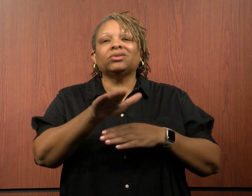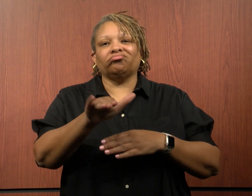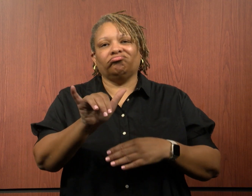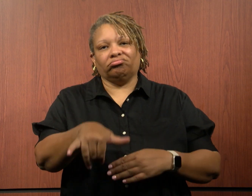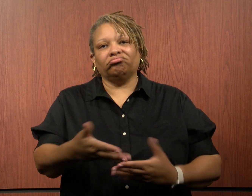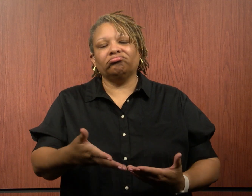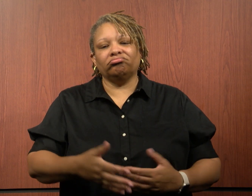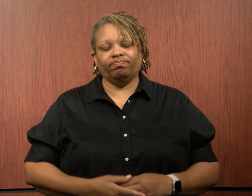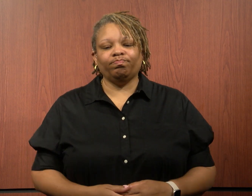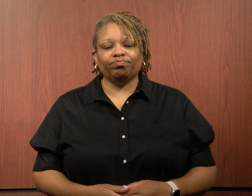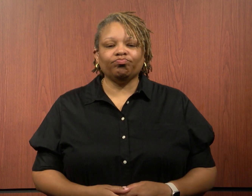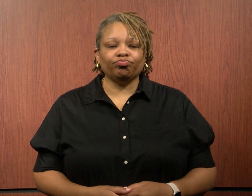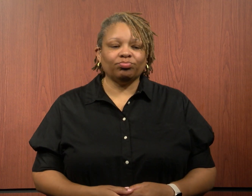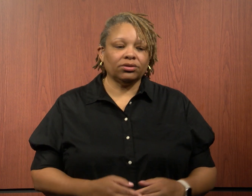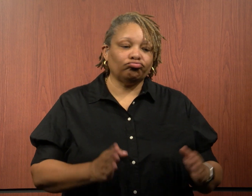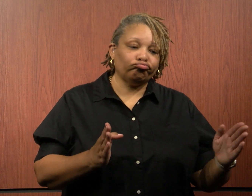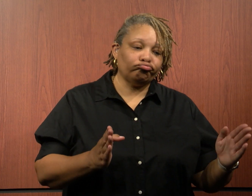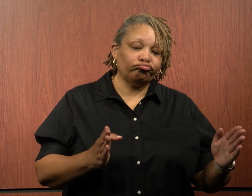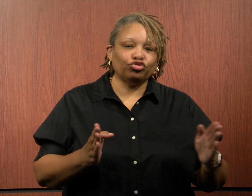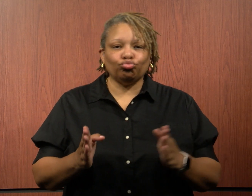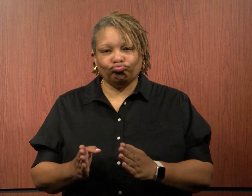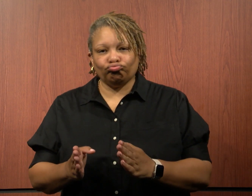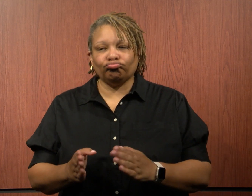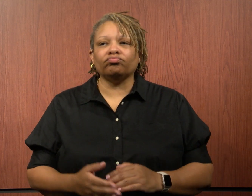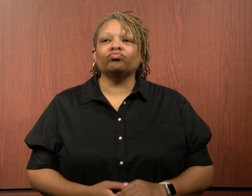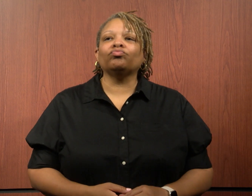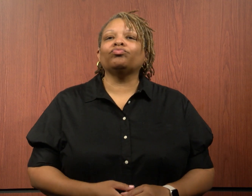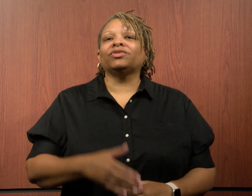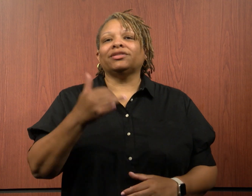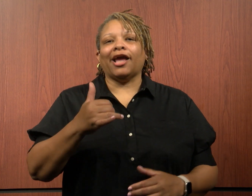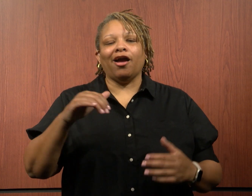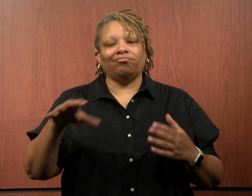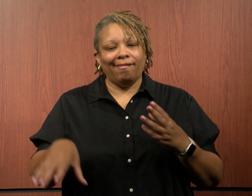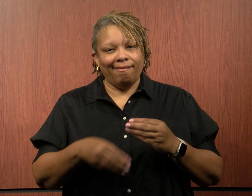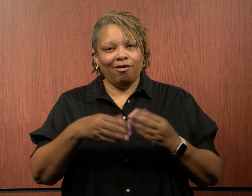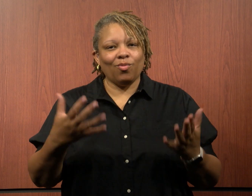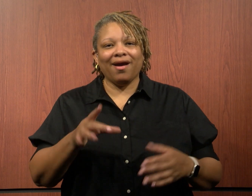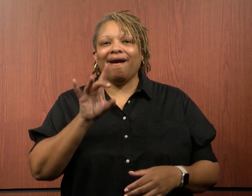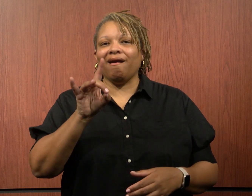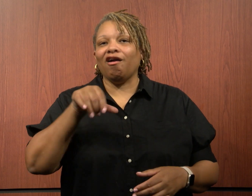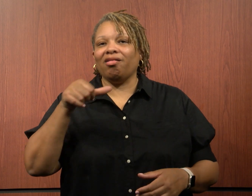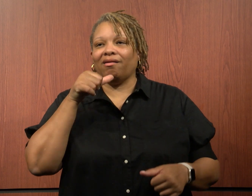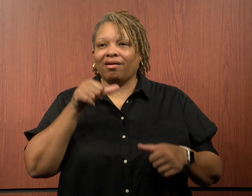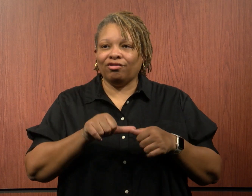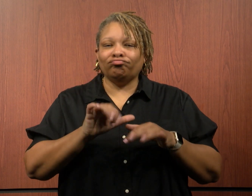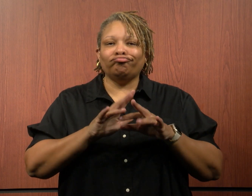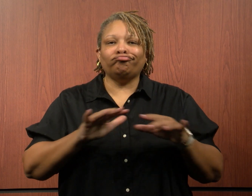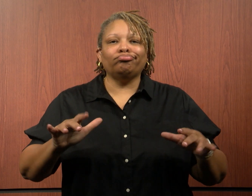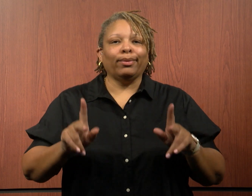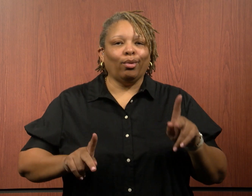Moving along, we have the general letters. These are letters written by various authors, and except for Hebrews,